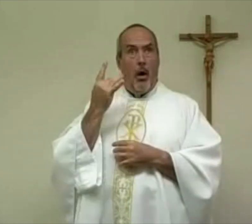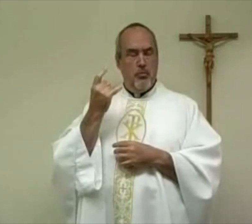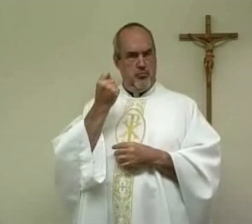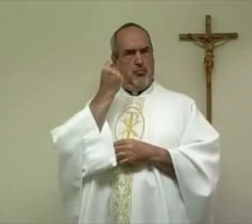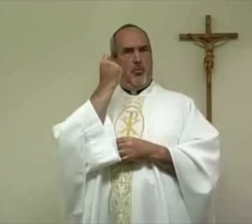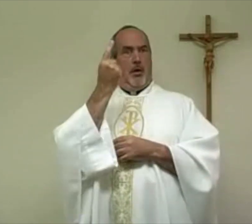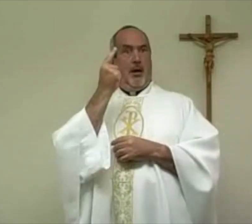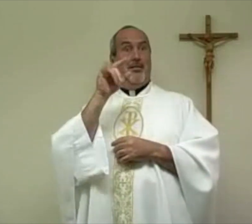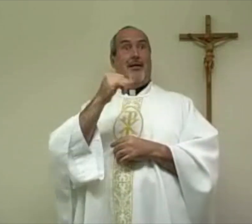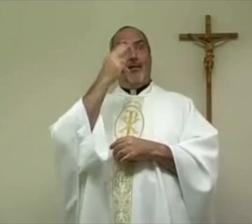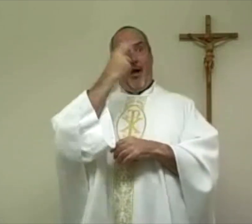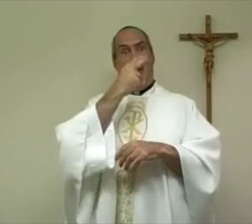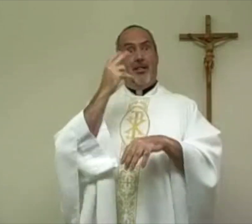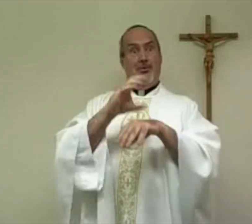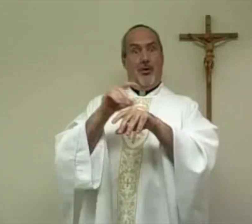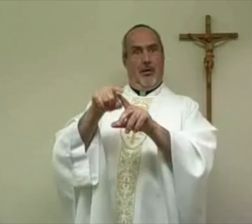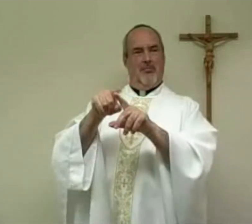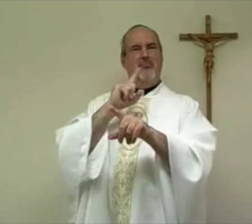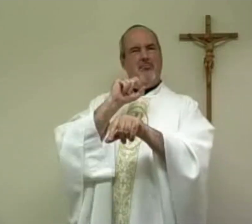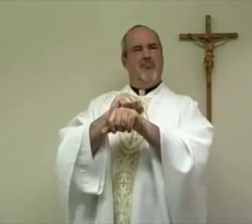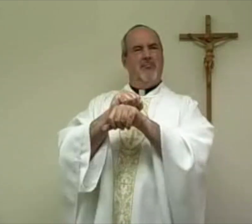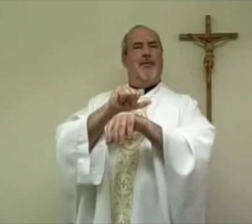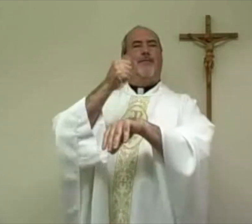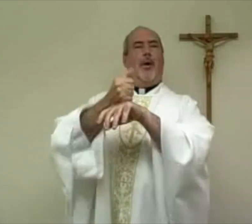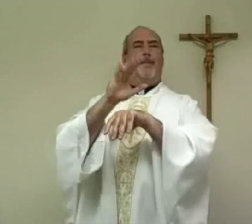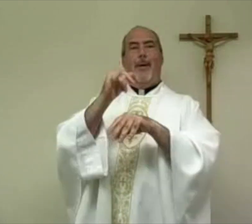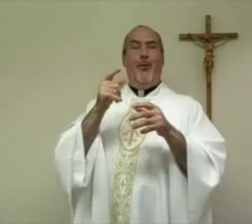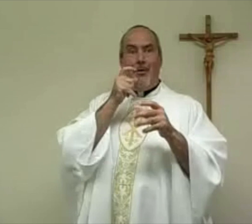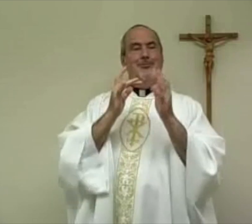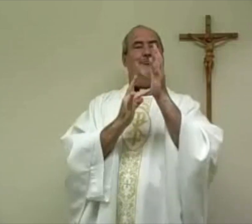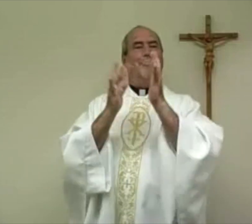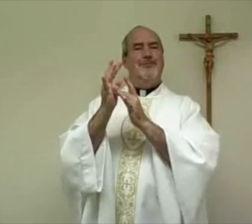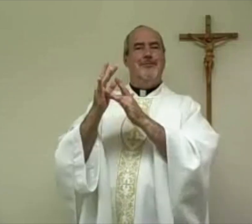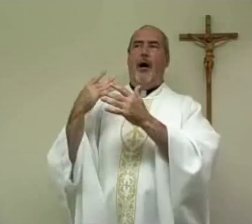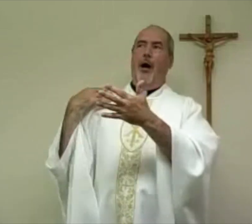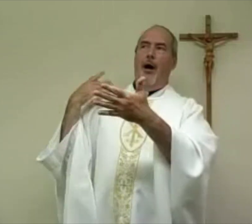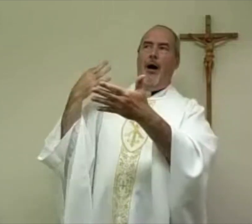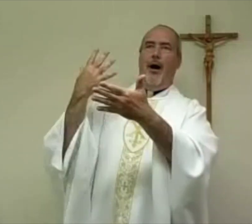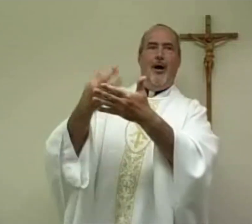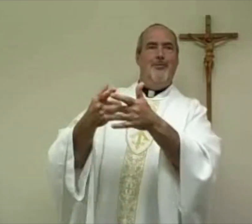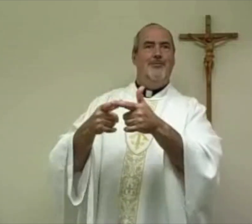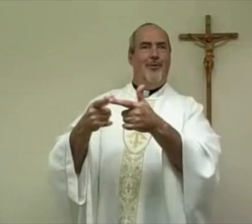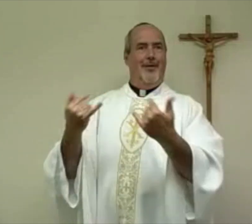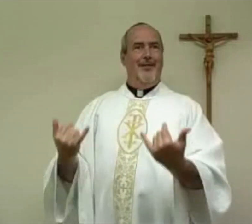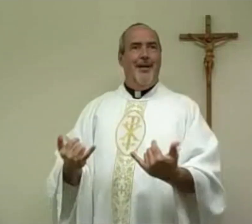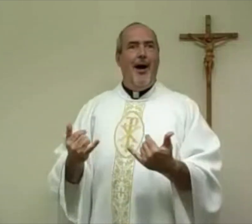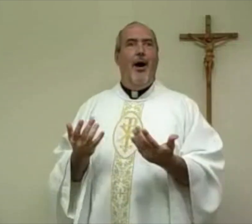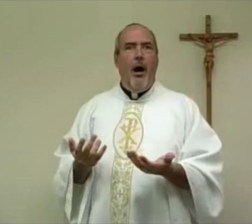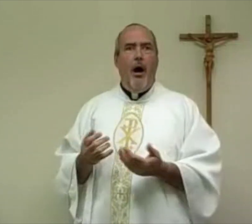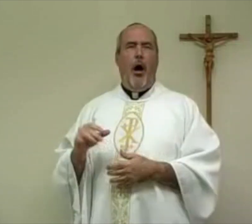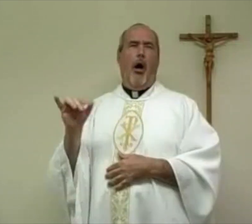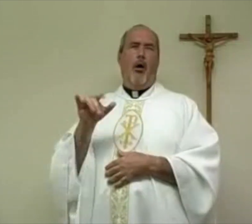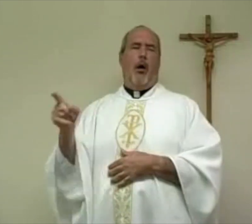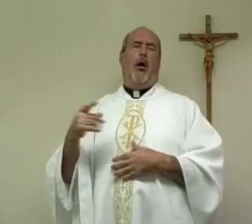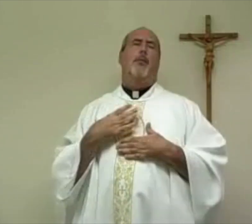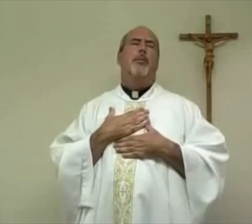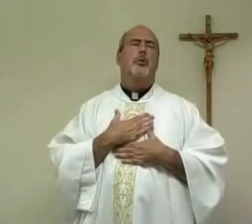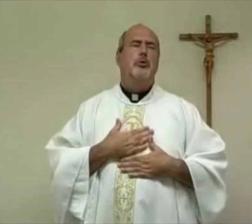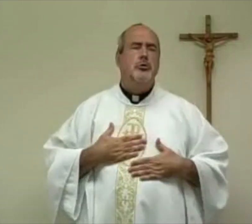they are so touched and they understand that the Catholic Church really was founded by Jesus all those years ago.